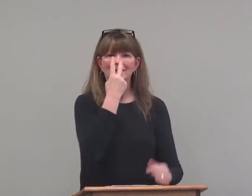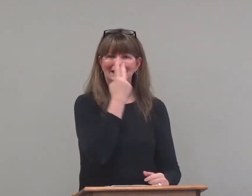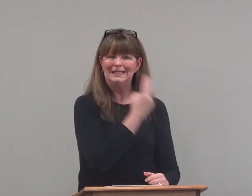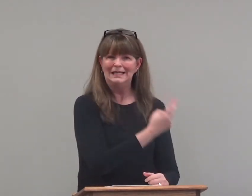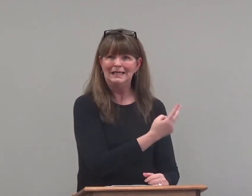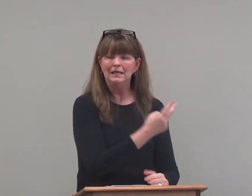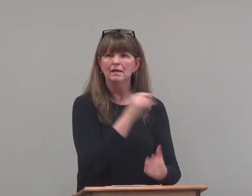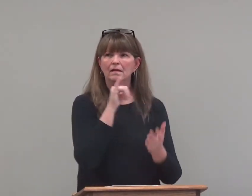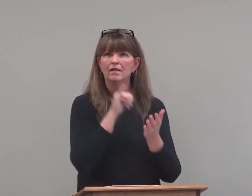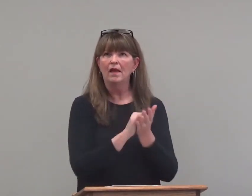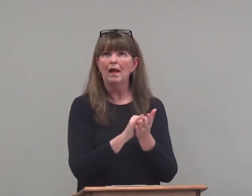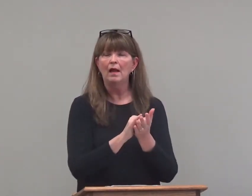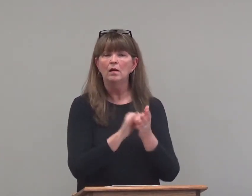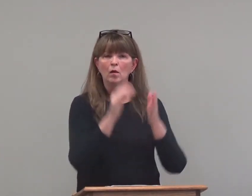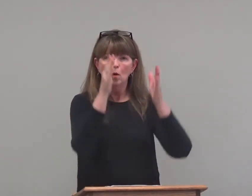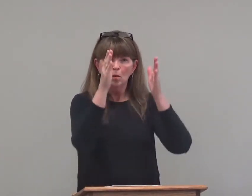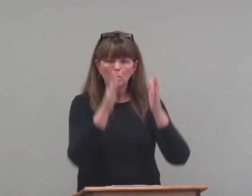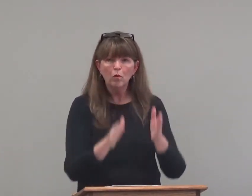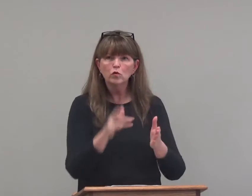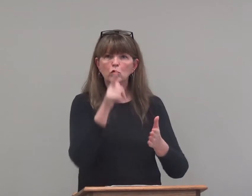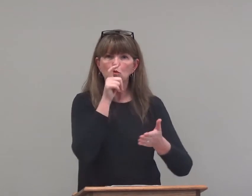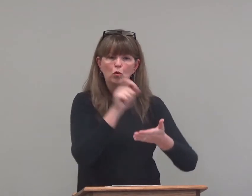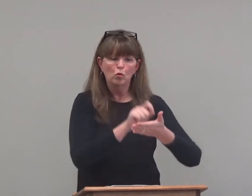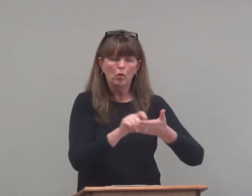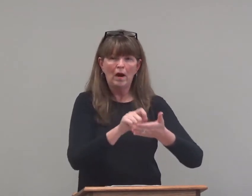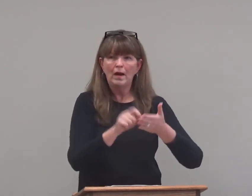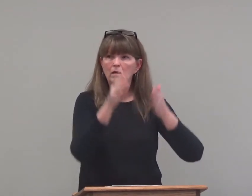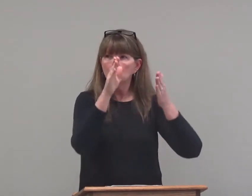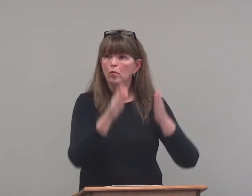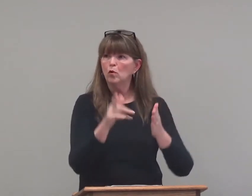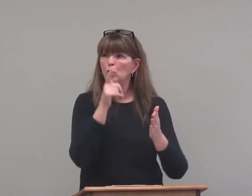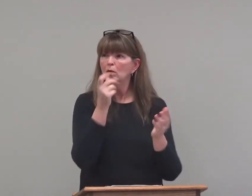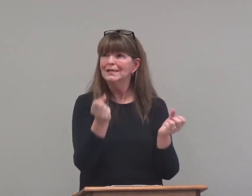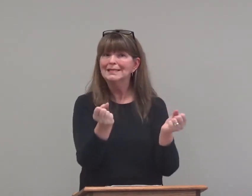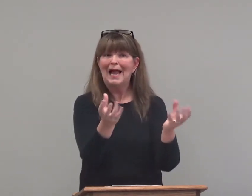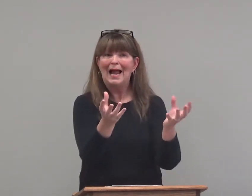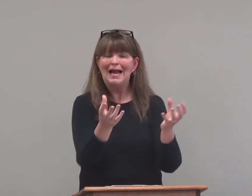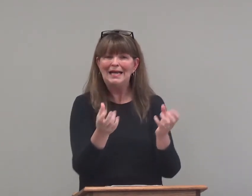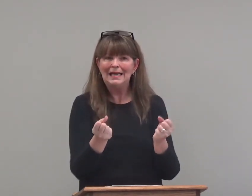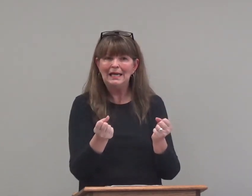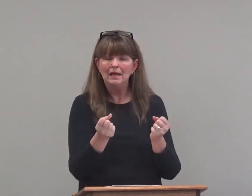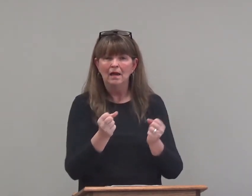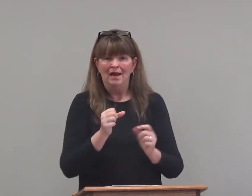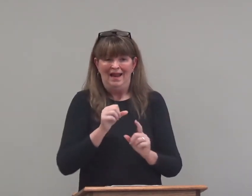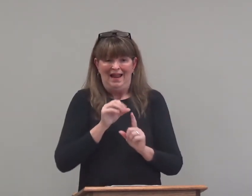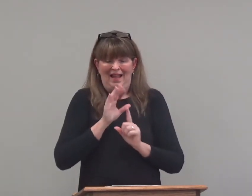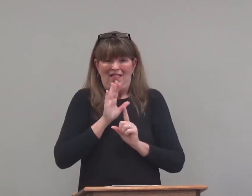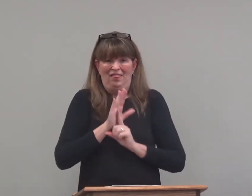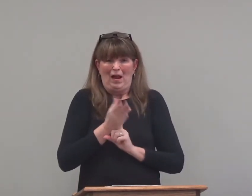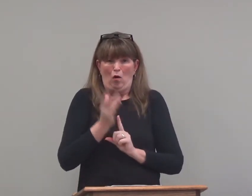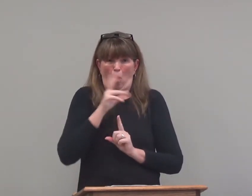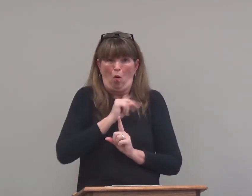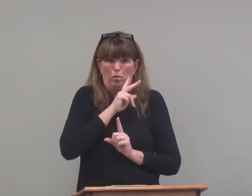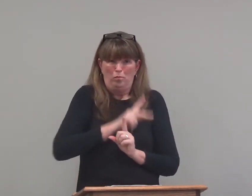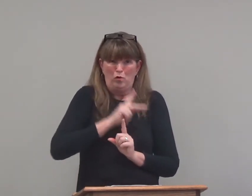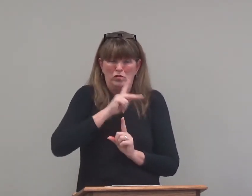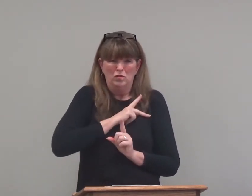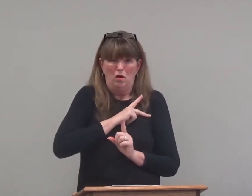version. So it's really good to see that the writer and the signer have